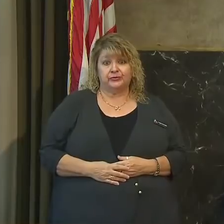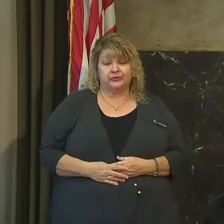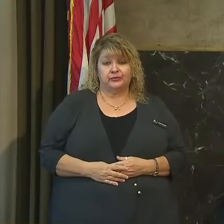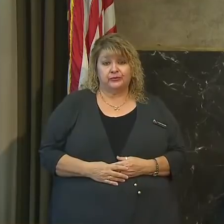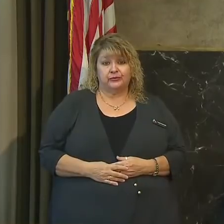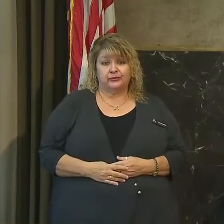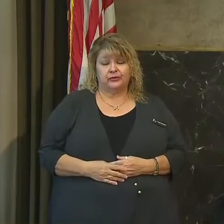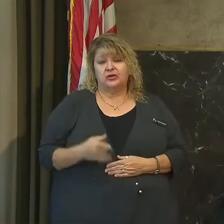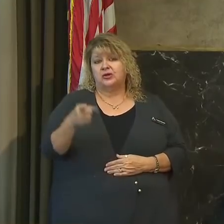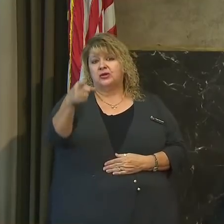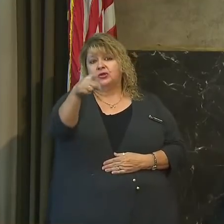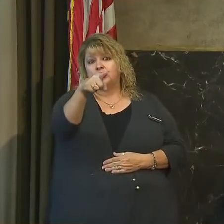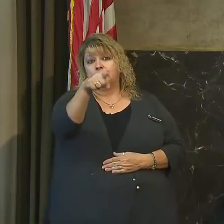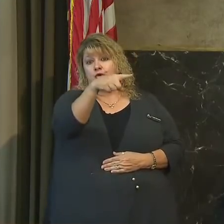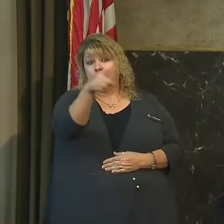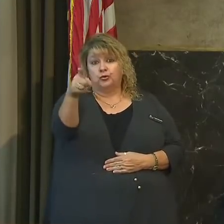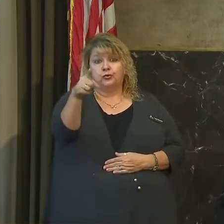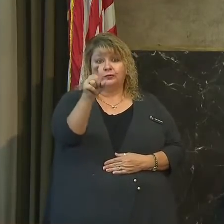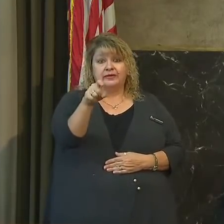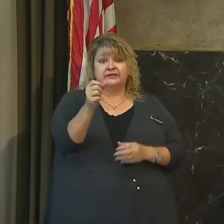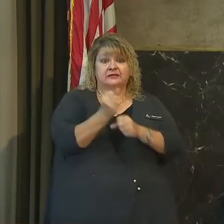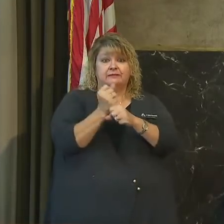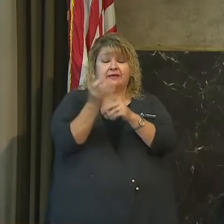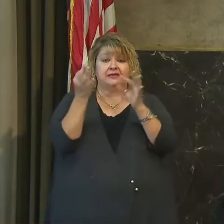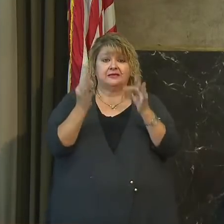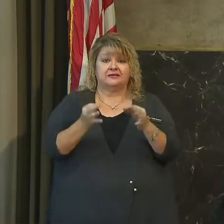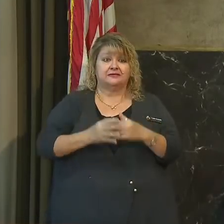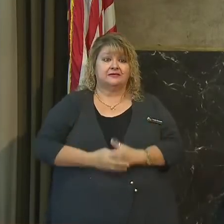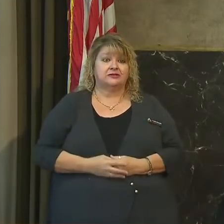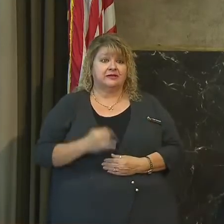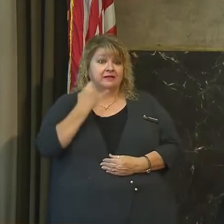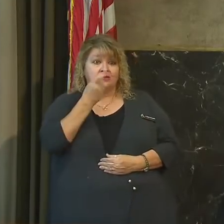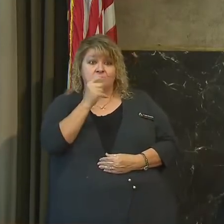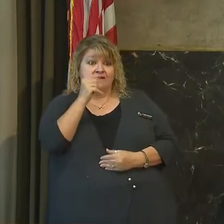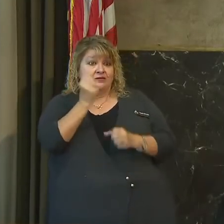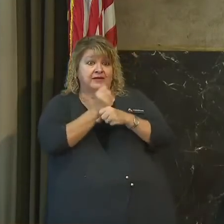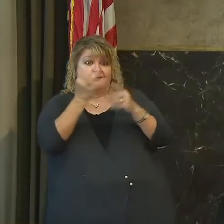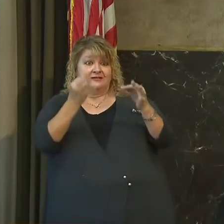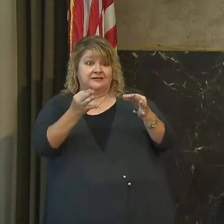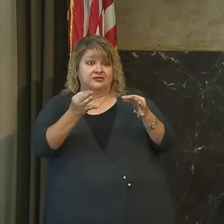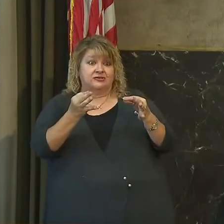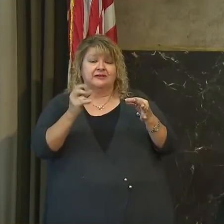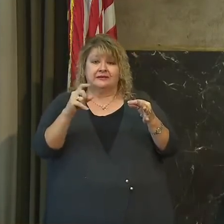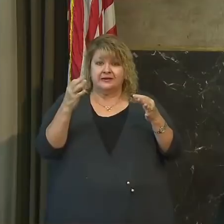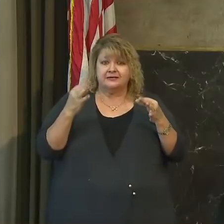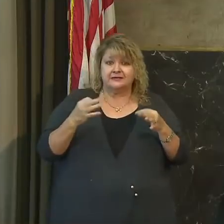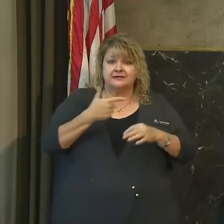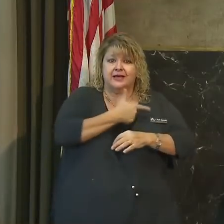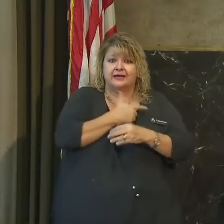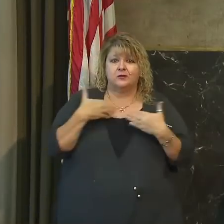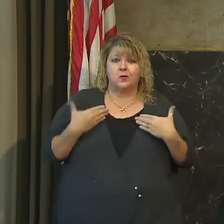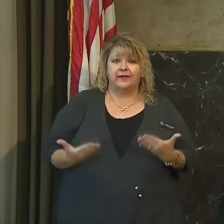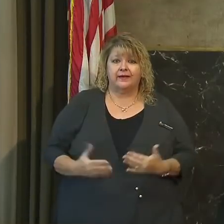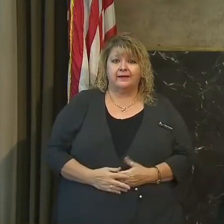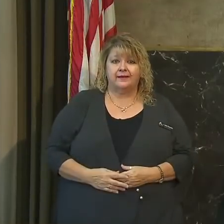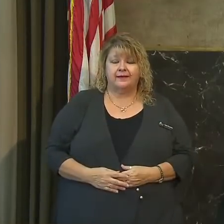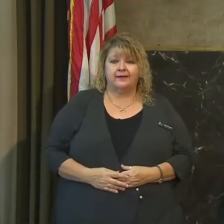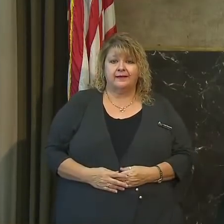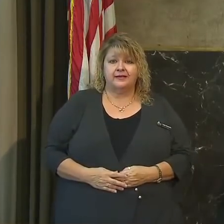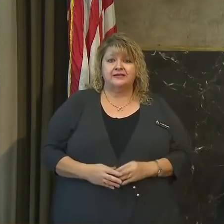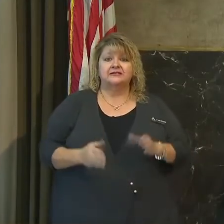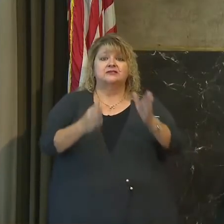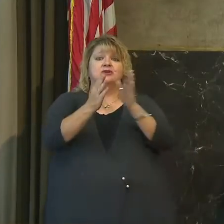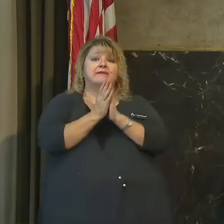You have to make the decision if you've not yet done so. And I'm asking you, if you